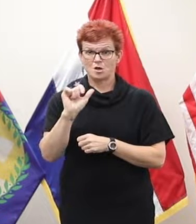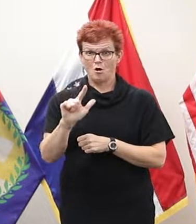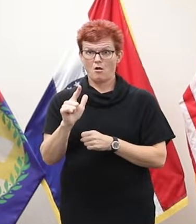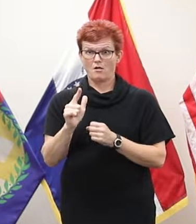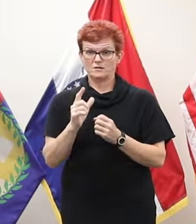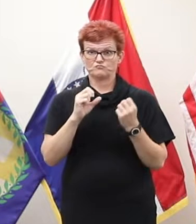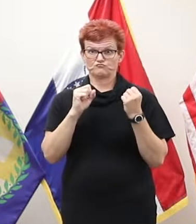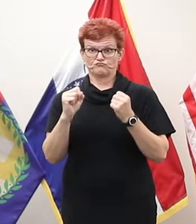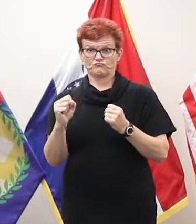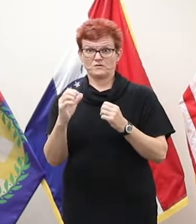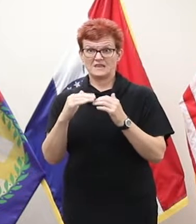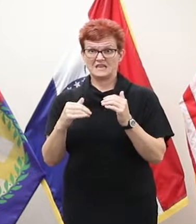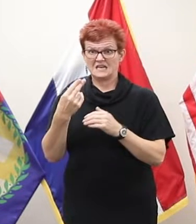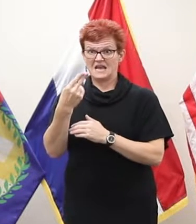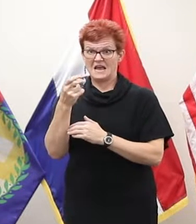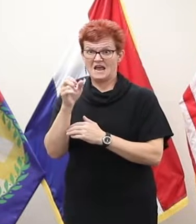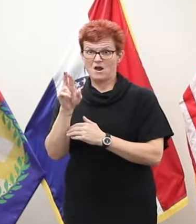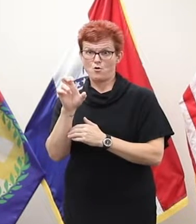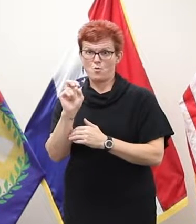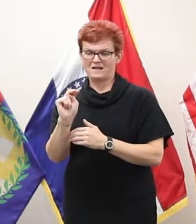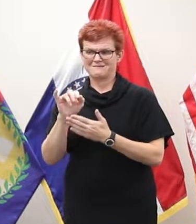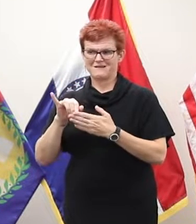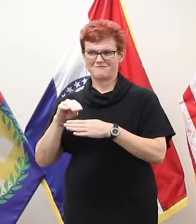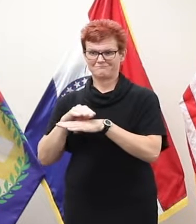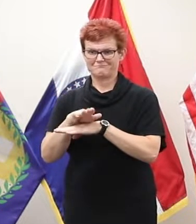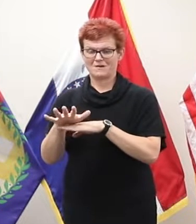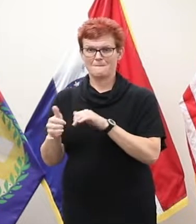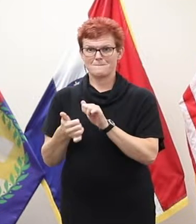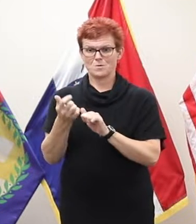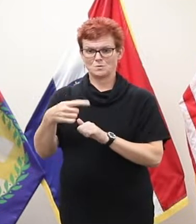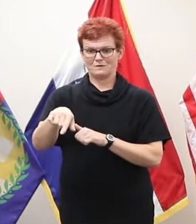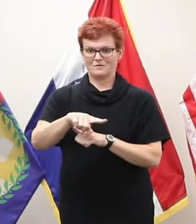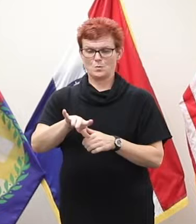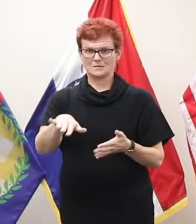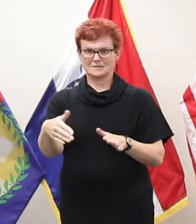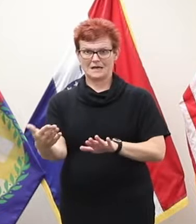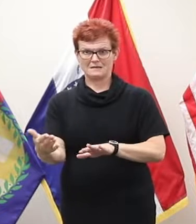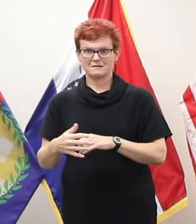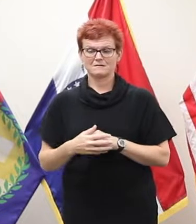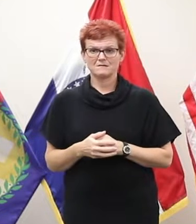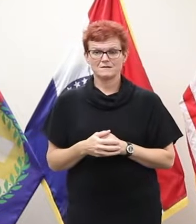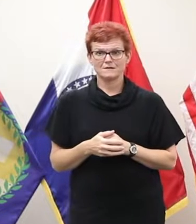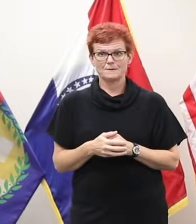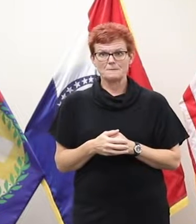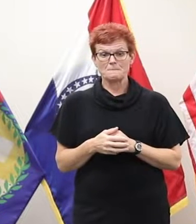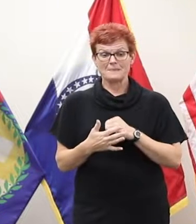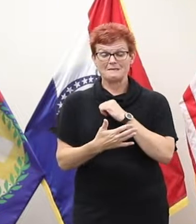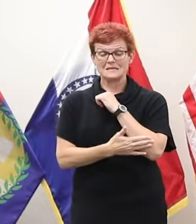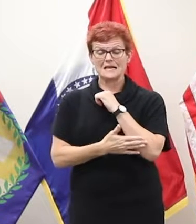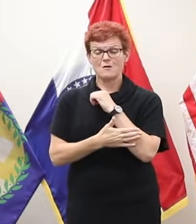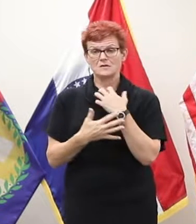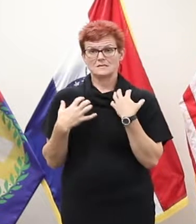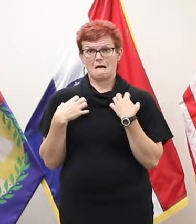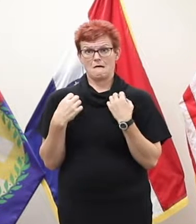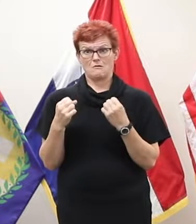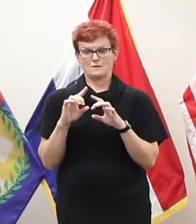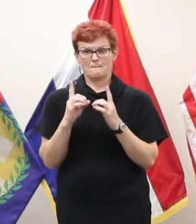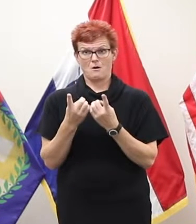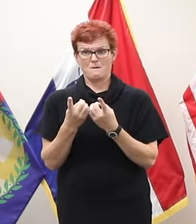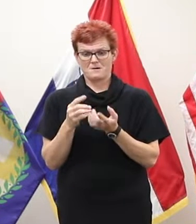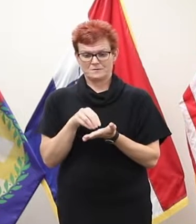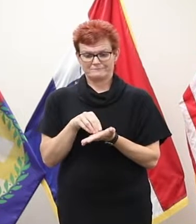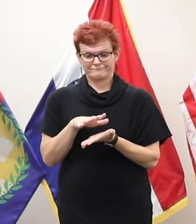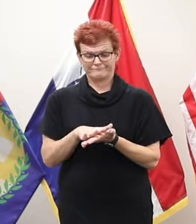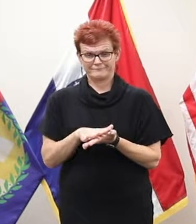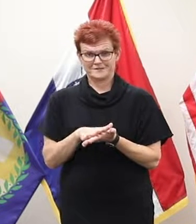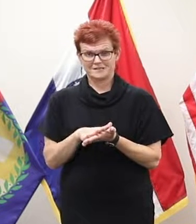was a factor in the majority of those deaths. Also in the county's health department, we've documented a growing